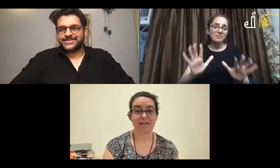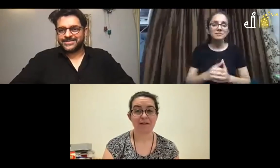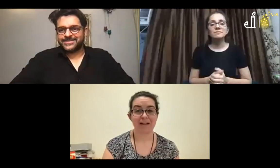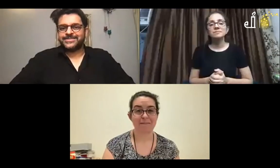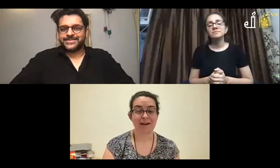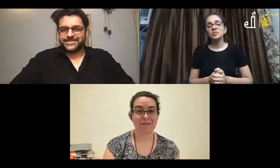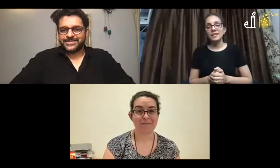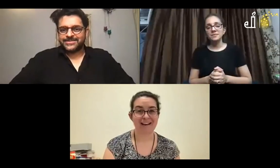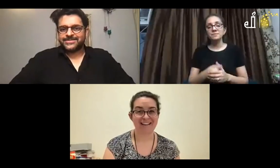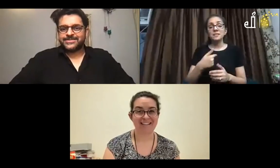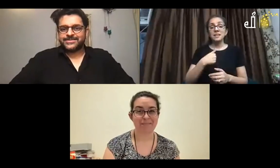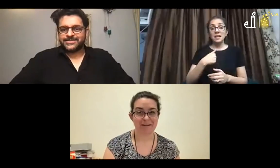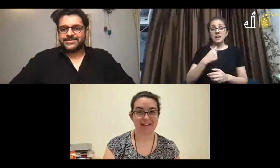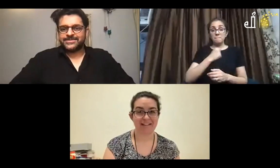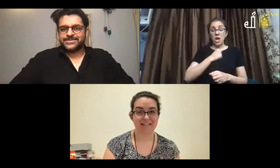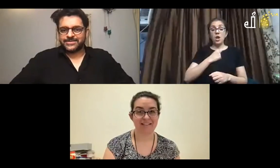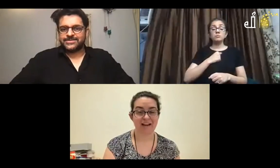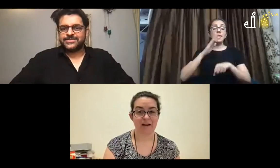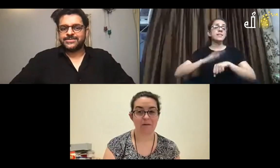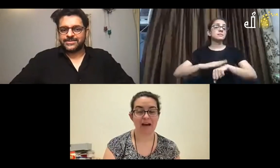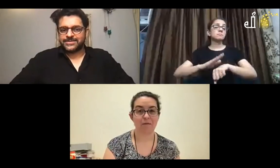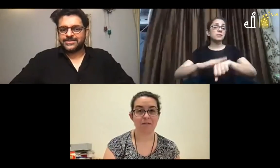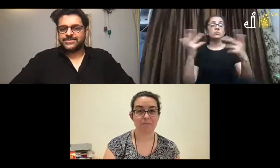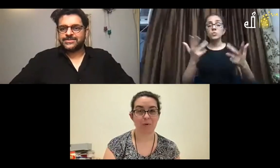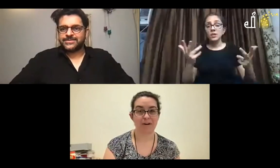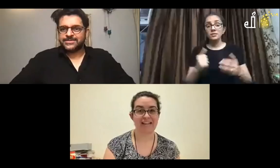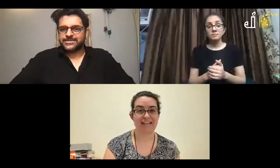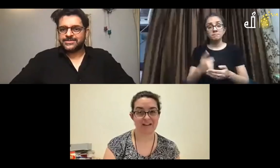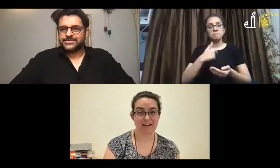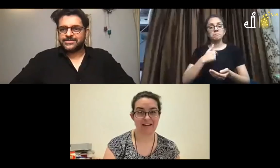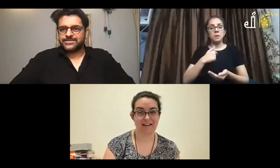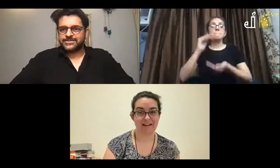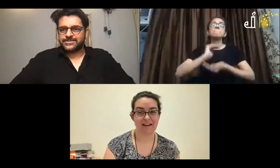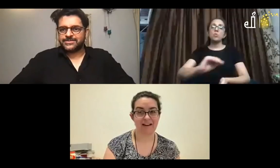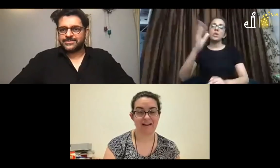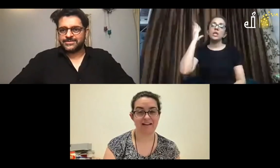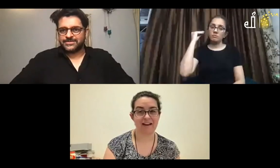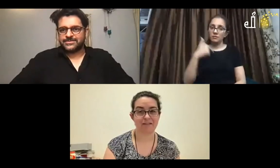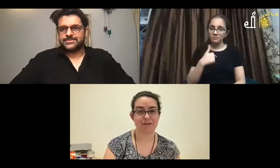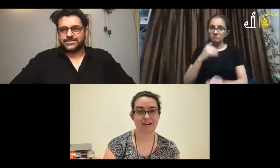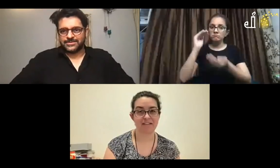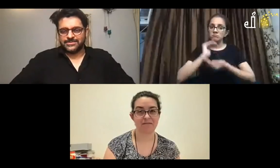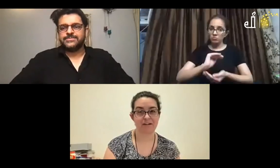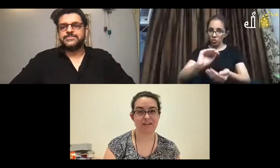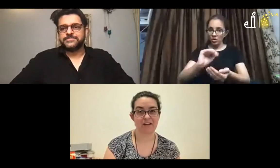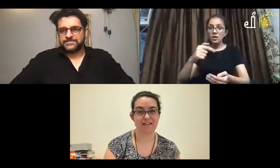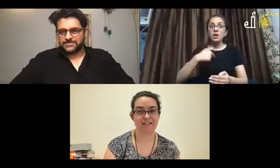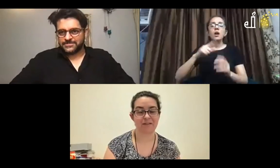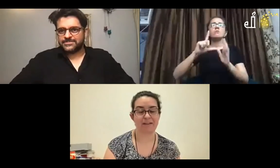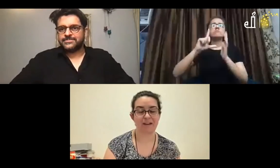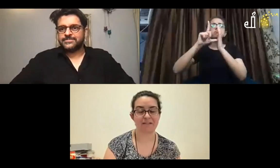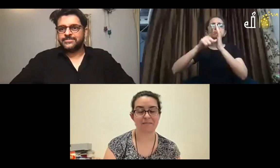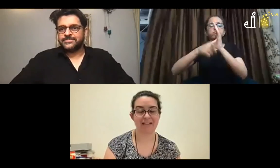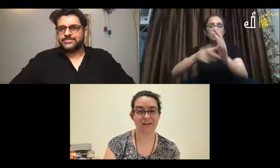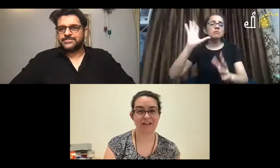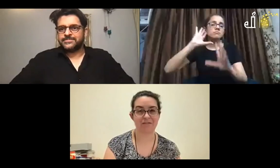So a little bit about my experience. I was born hearing, and I have a progressive hearing loss, so